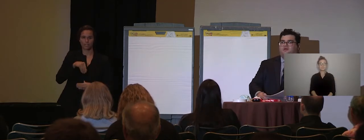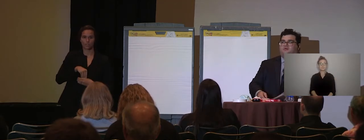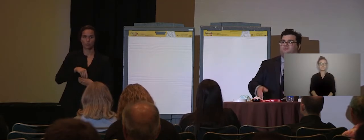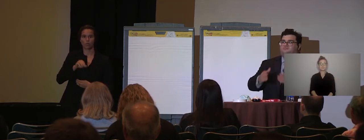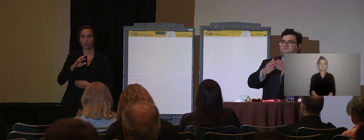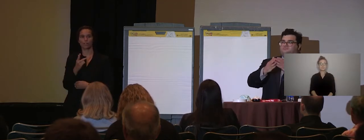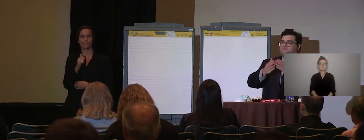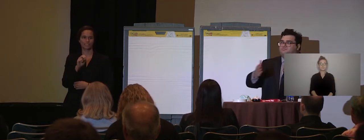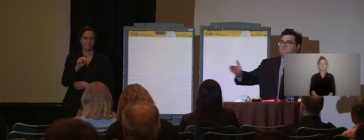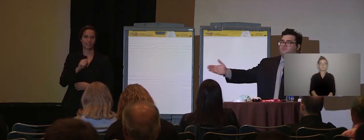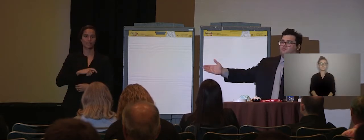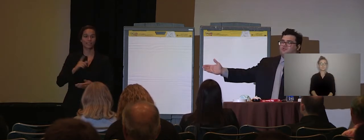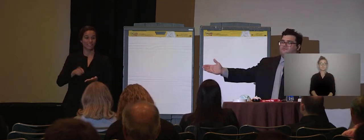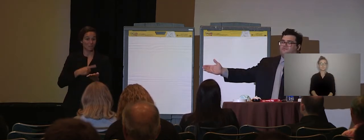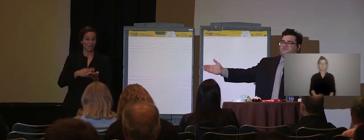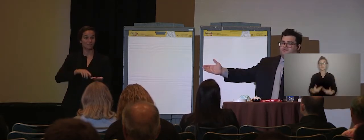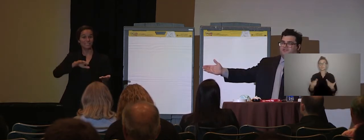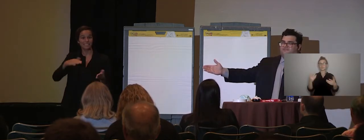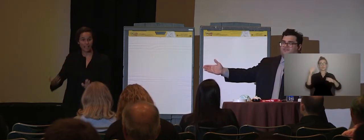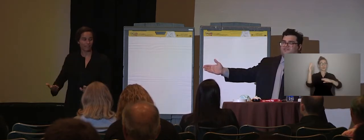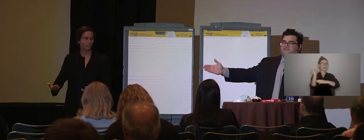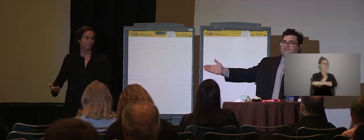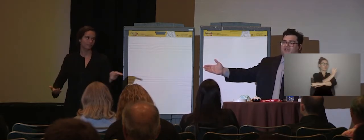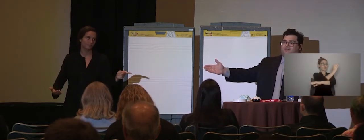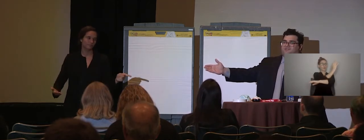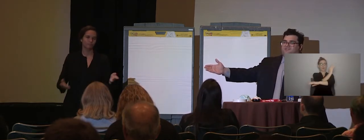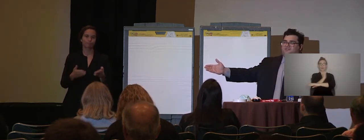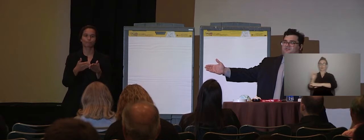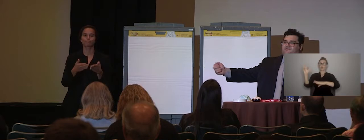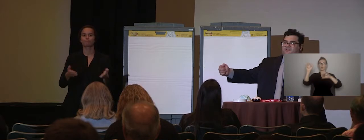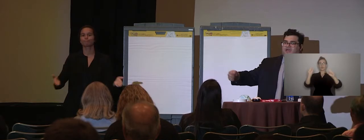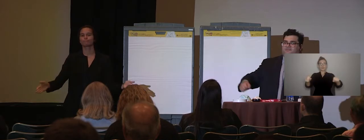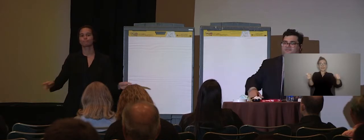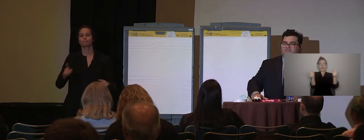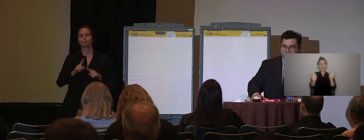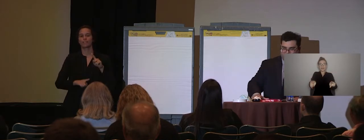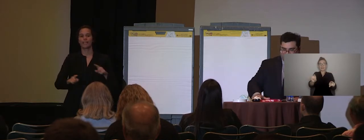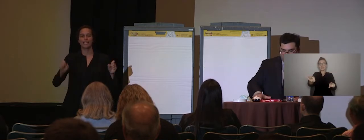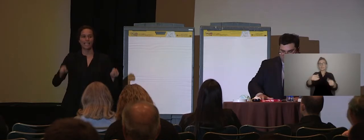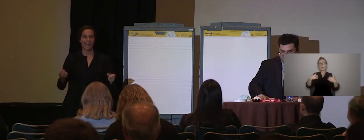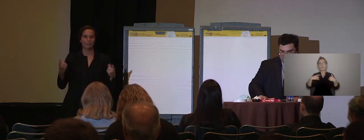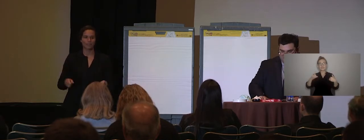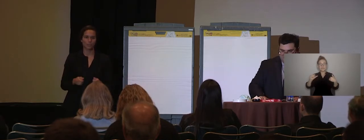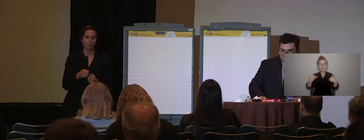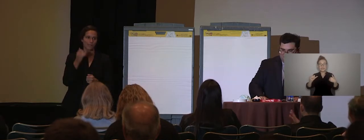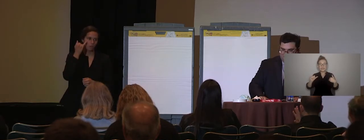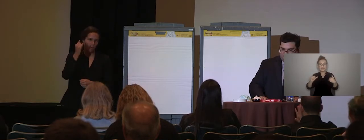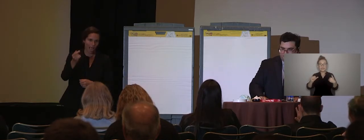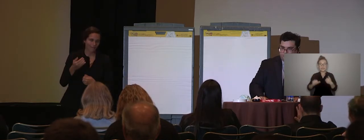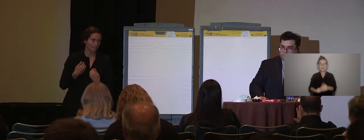So, wonderful spread of things that can happen to you if you have a disability.